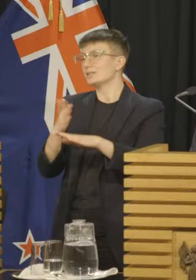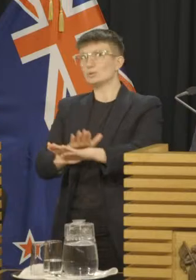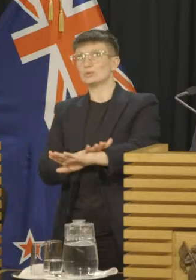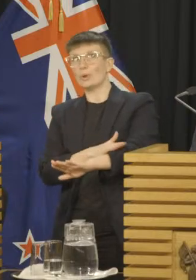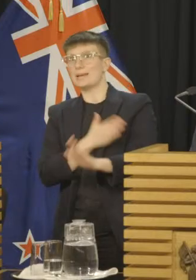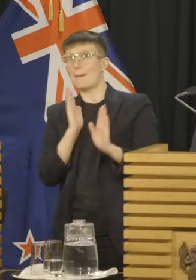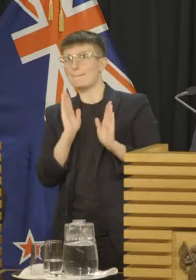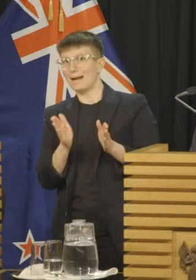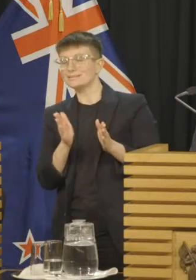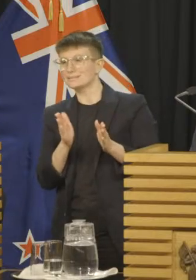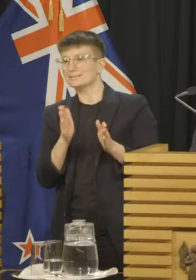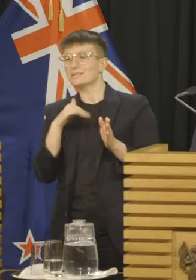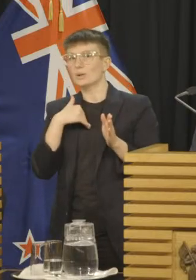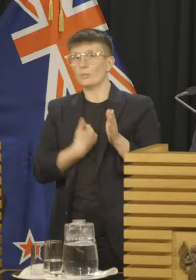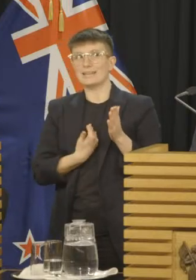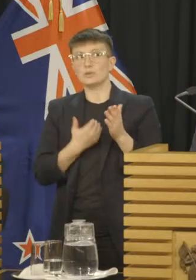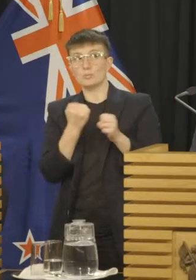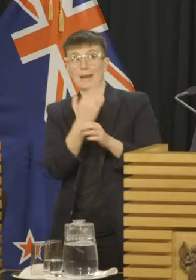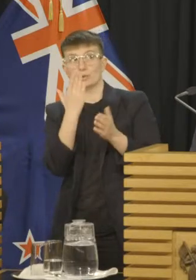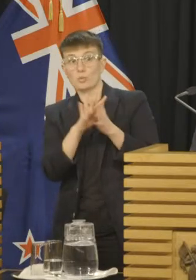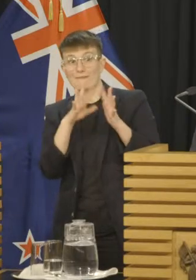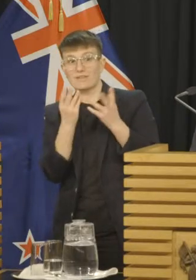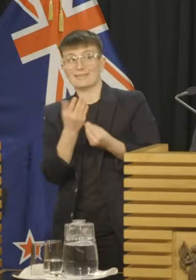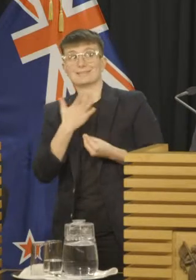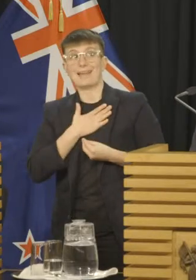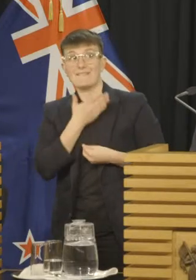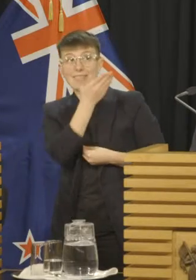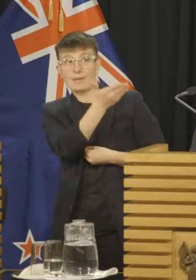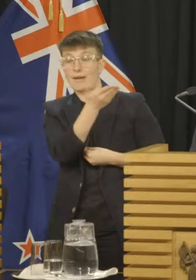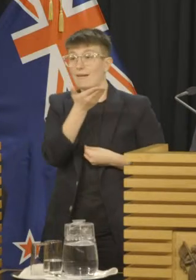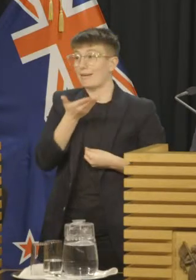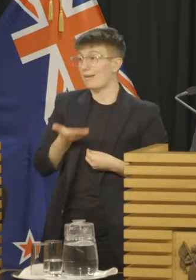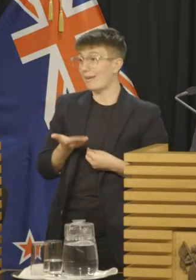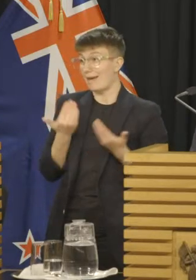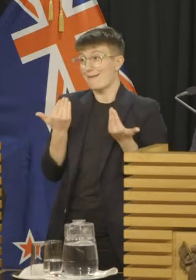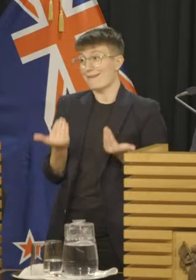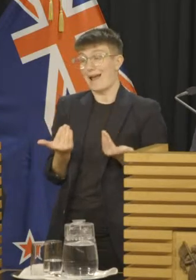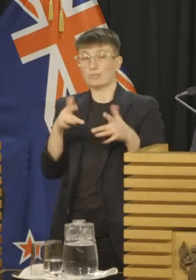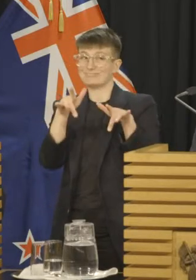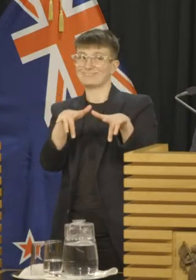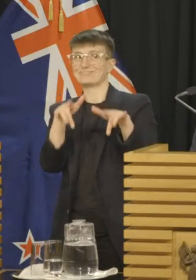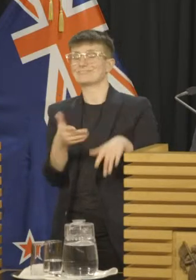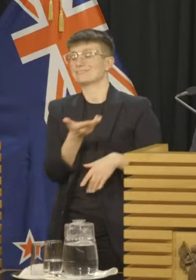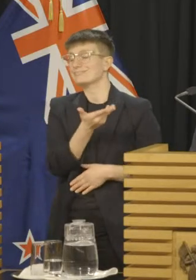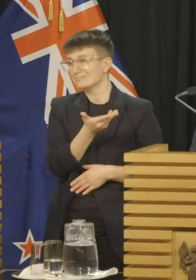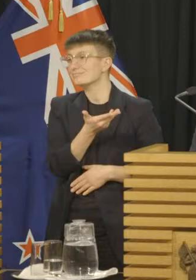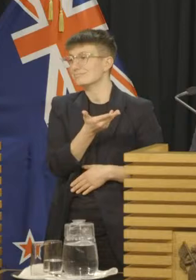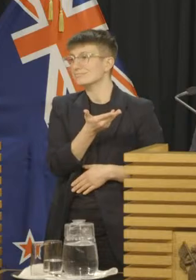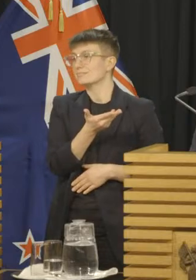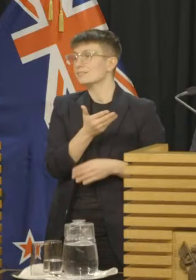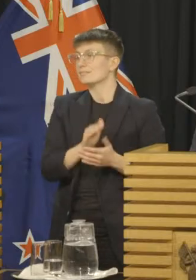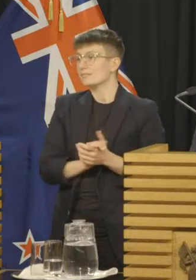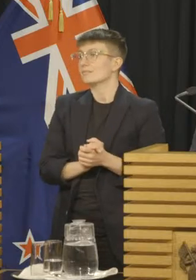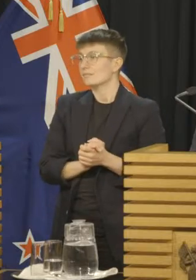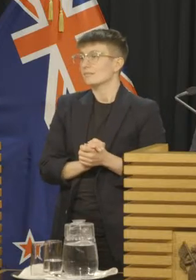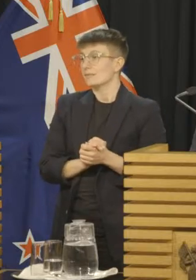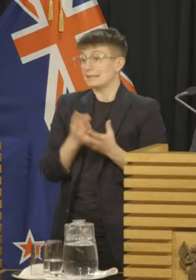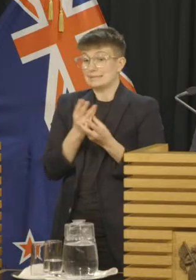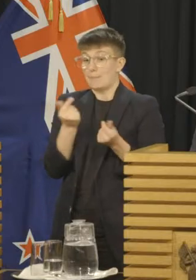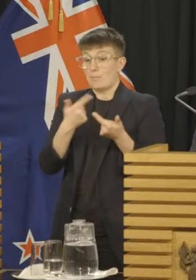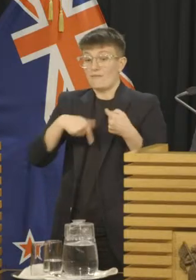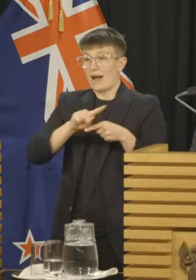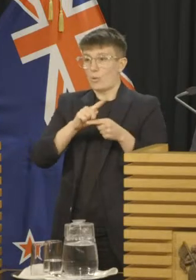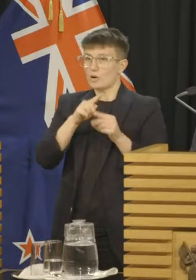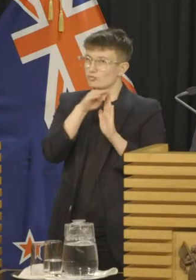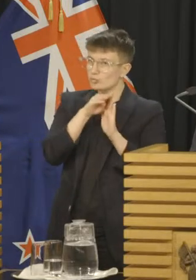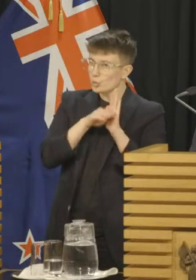New Zealand and Australia would be safe. Obviously, that is not the case now. We've also said that some of our broad criteria does